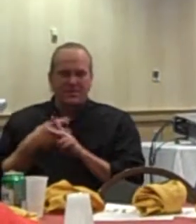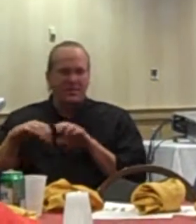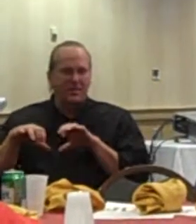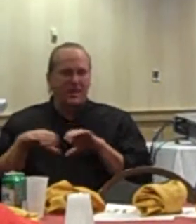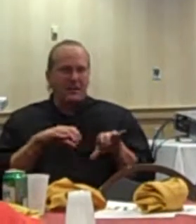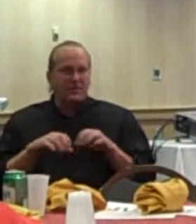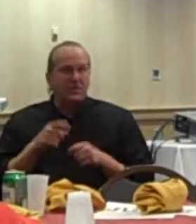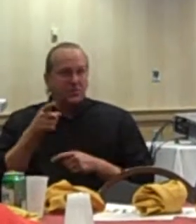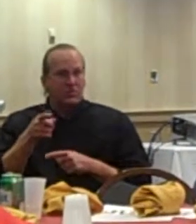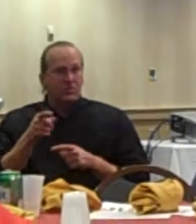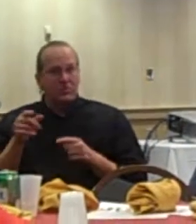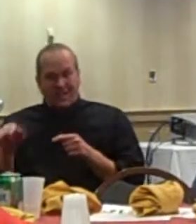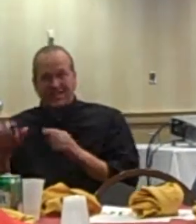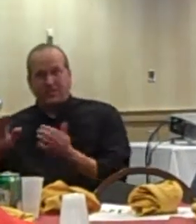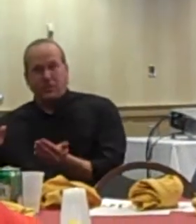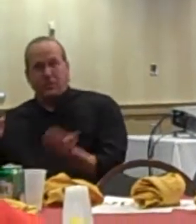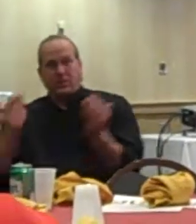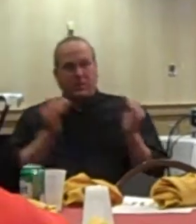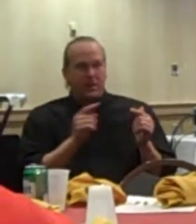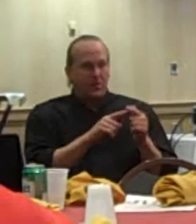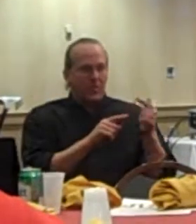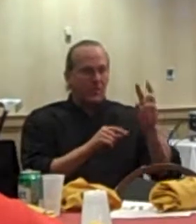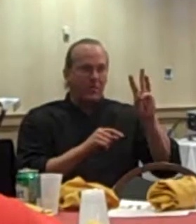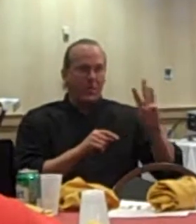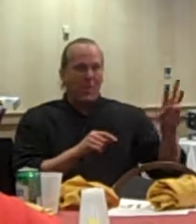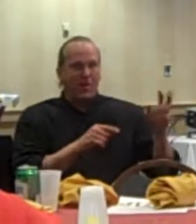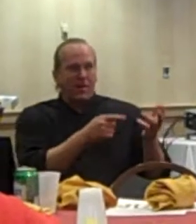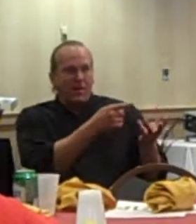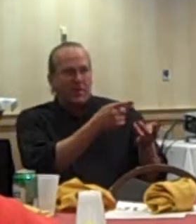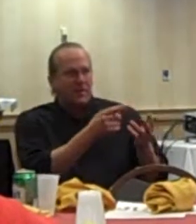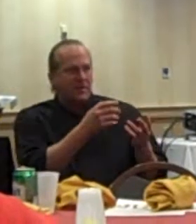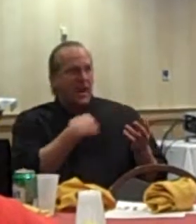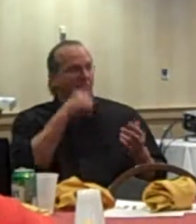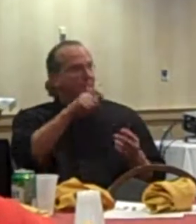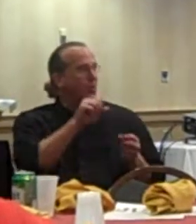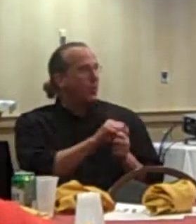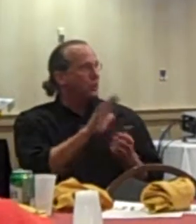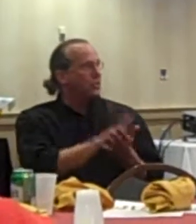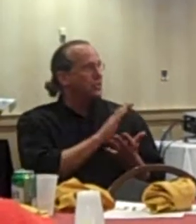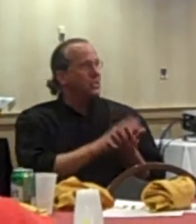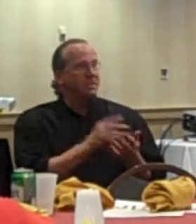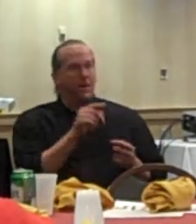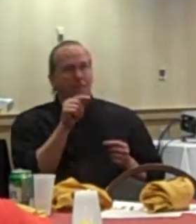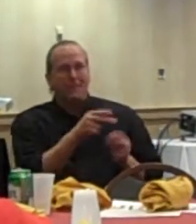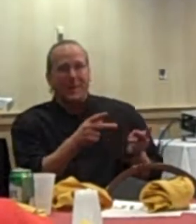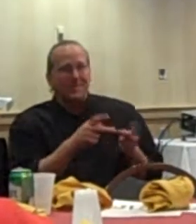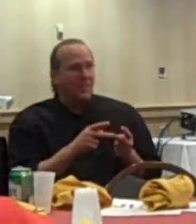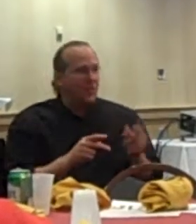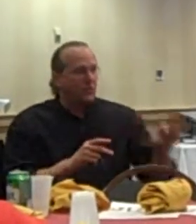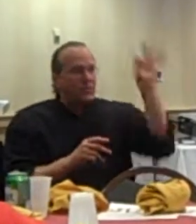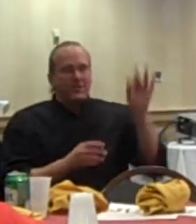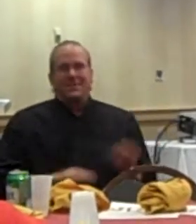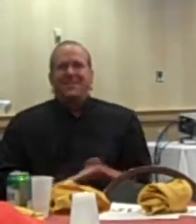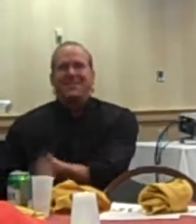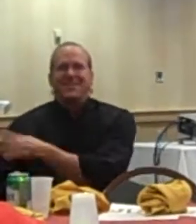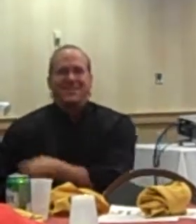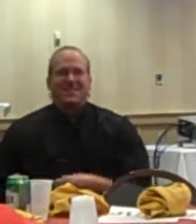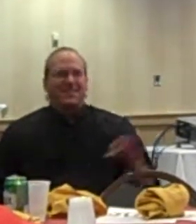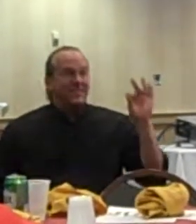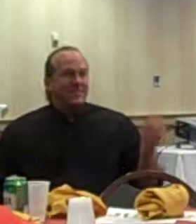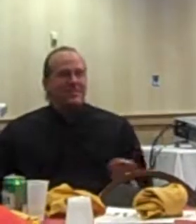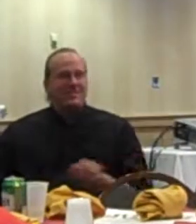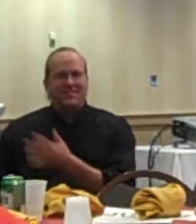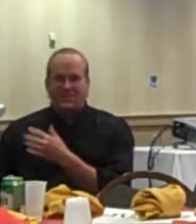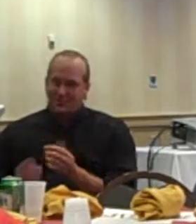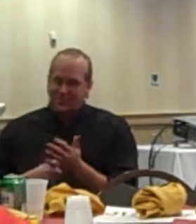which you contrast if you go to the web and search. I need a worksheet on place value. I've been there. I mean, college costs a lot of money, but I'm happy to tell